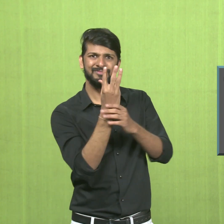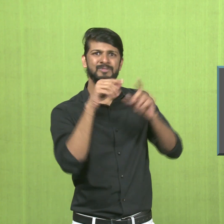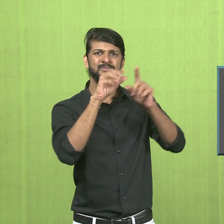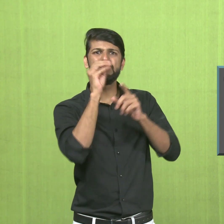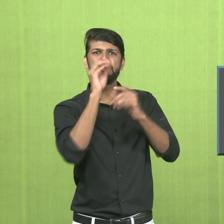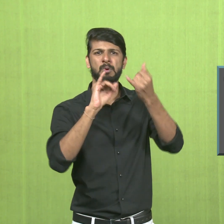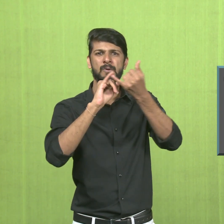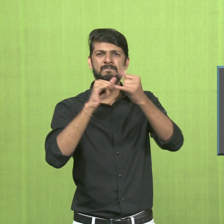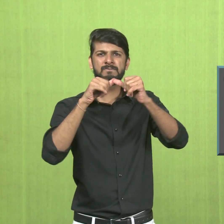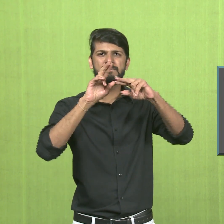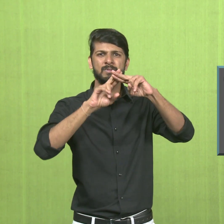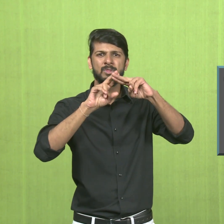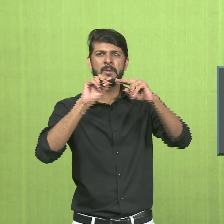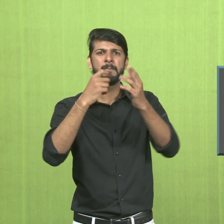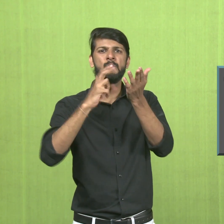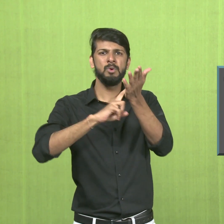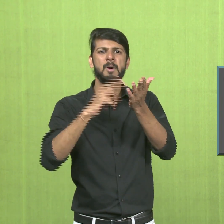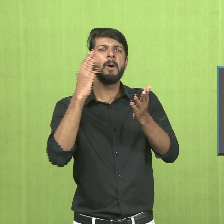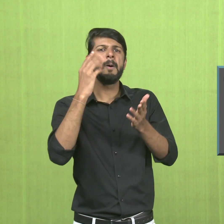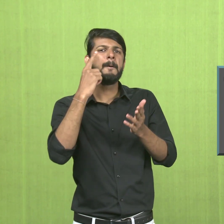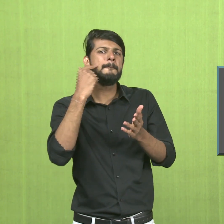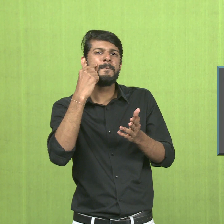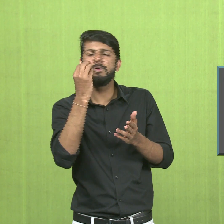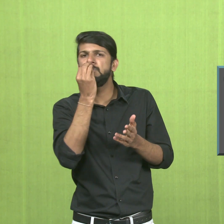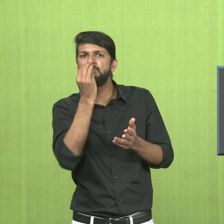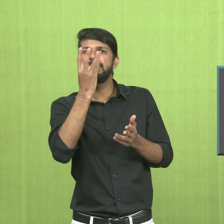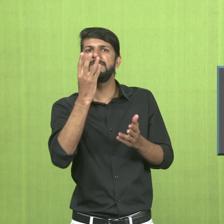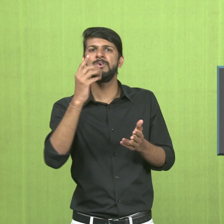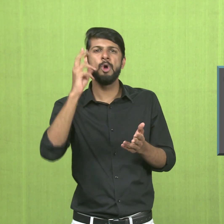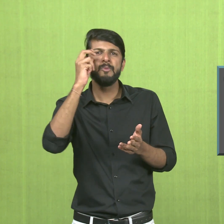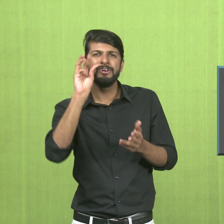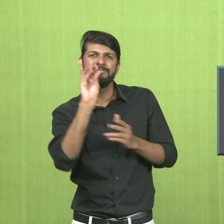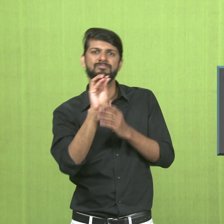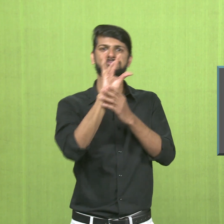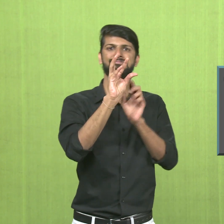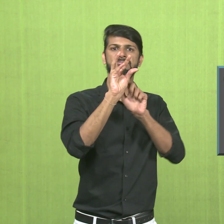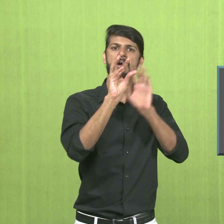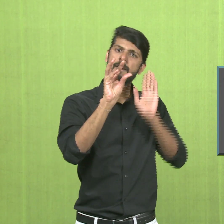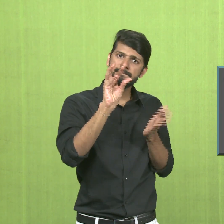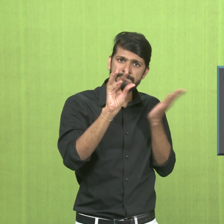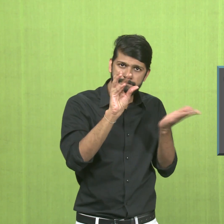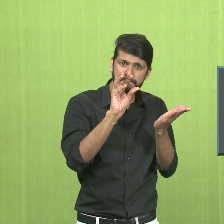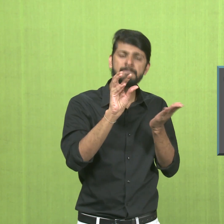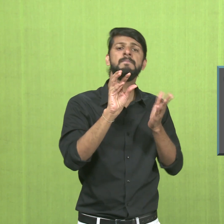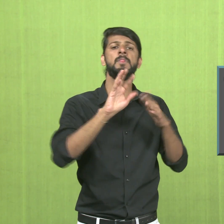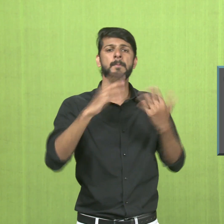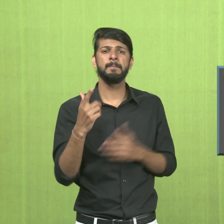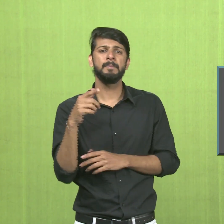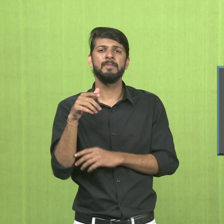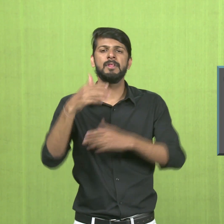to give a yellow color. Then the palash blossom, you would know